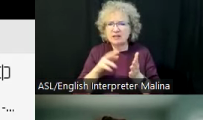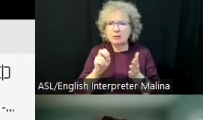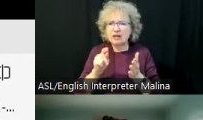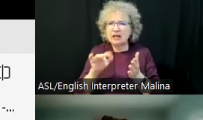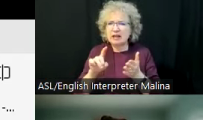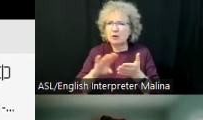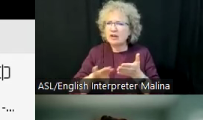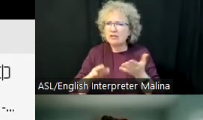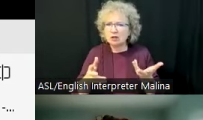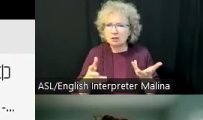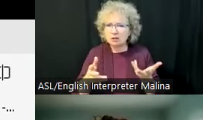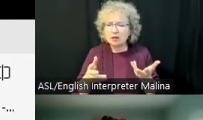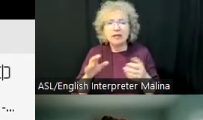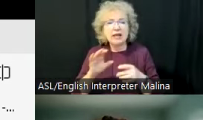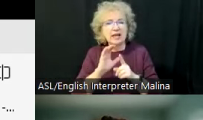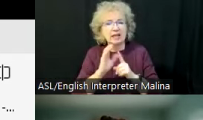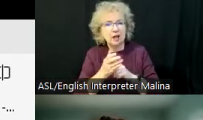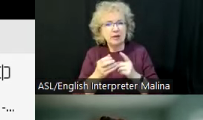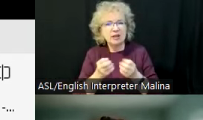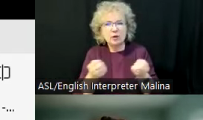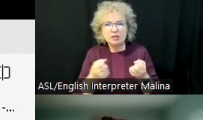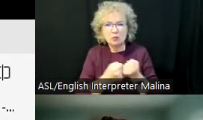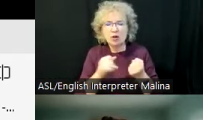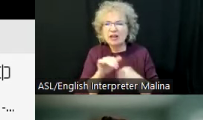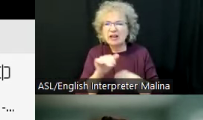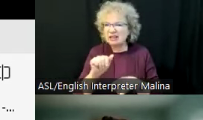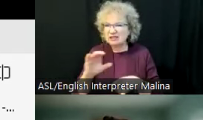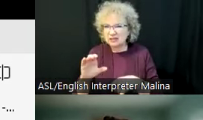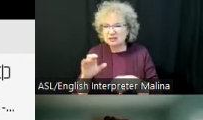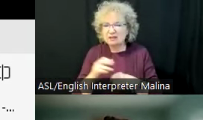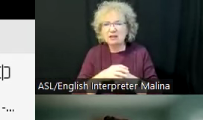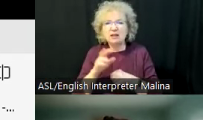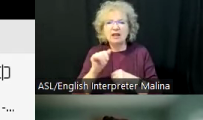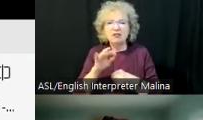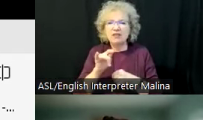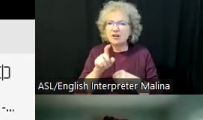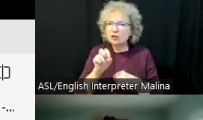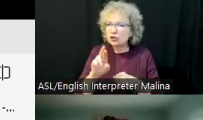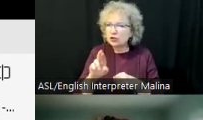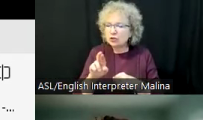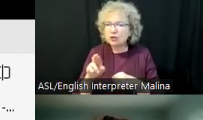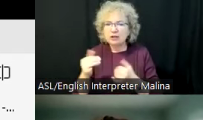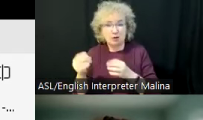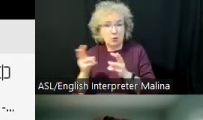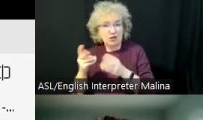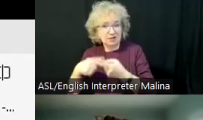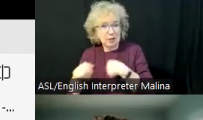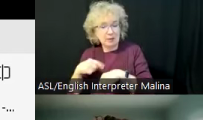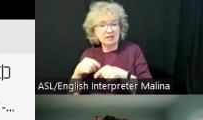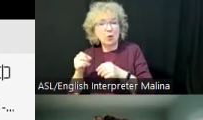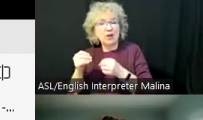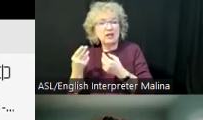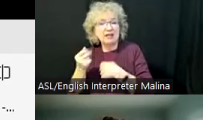They're climate equipment supports air conditioners and so forth and air filters heaters coming up for the winter housing